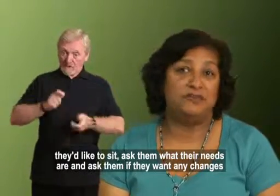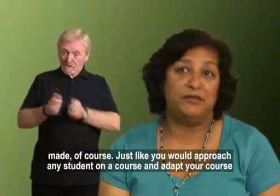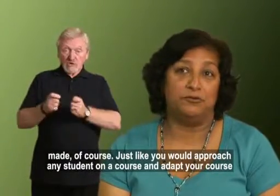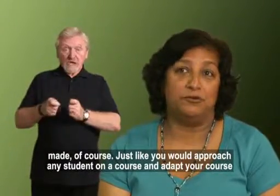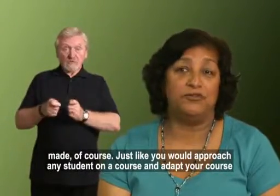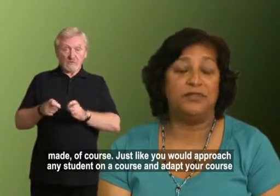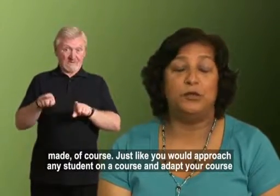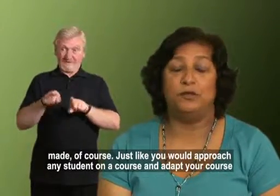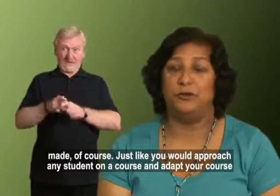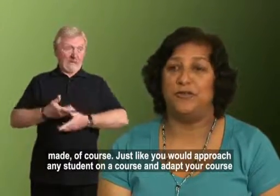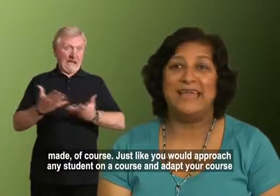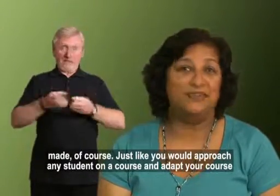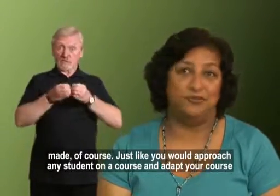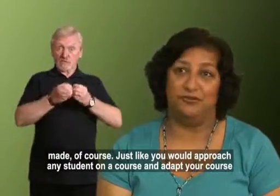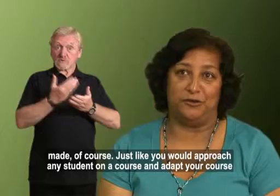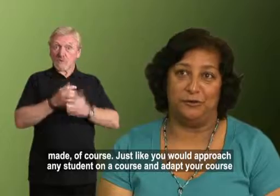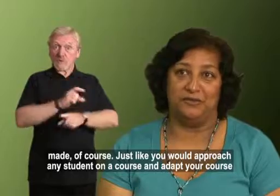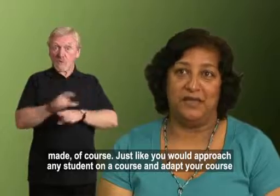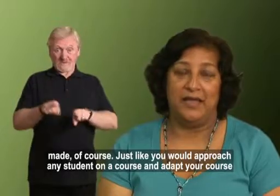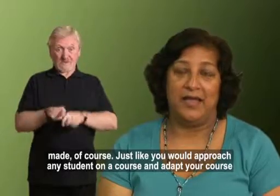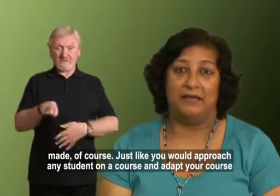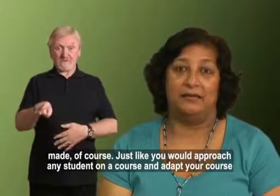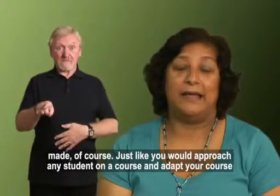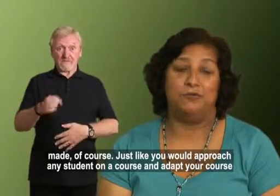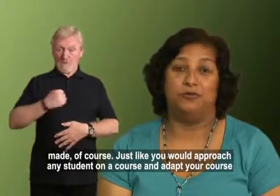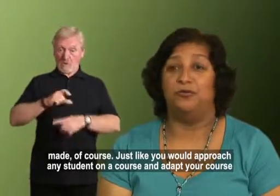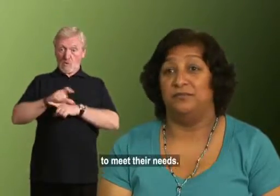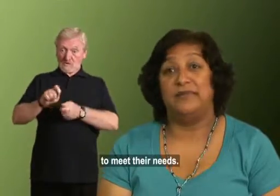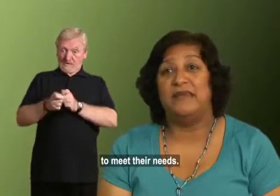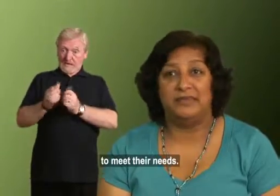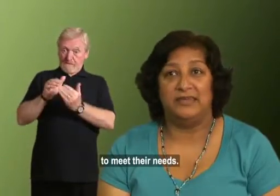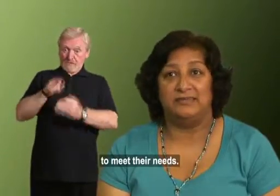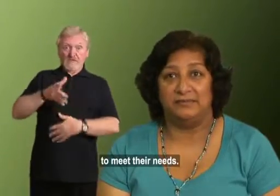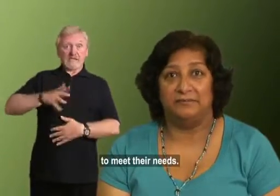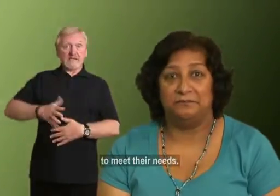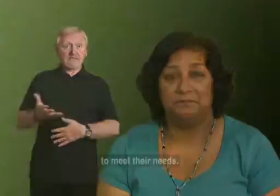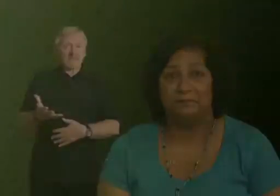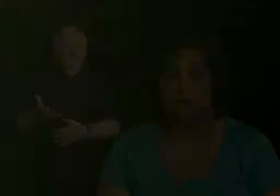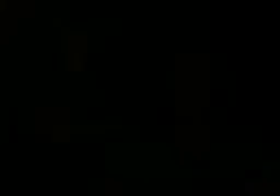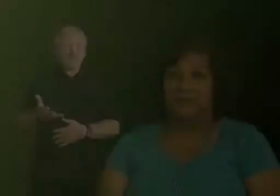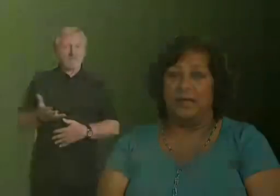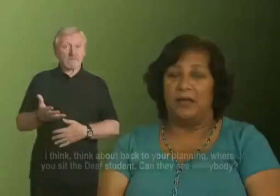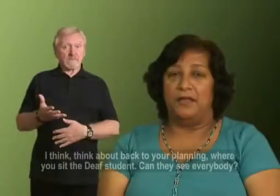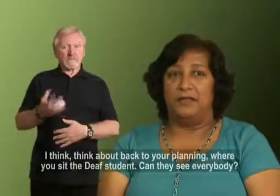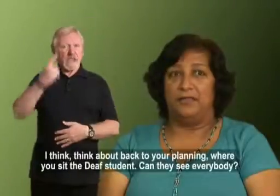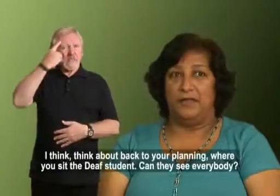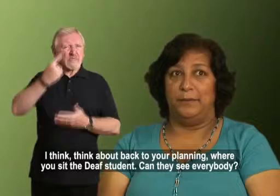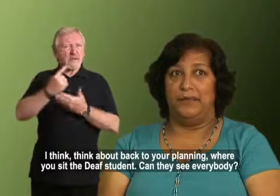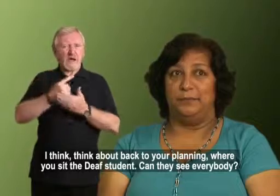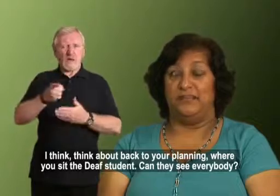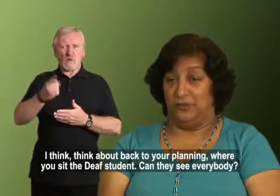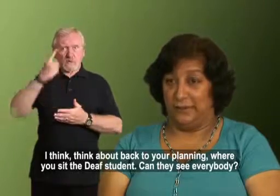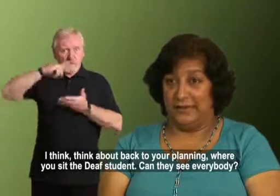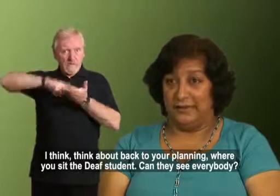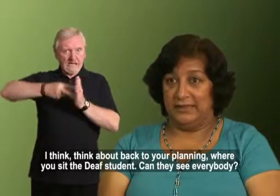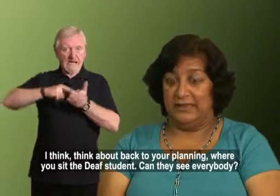any changes made to the course, just like you would approach any student on a course and adapt your course to meet their needs. I think